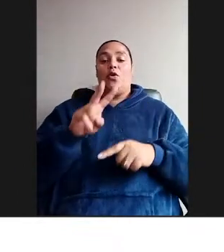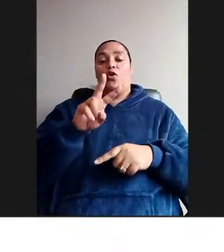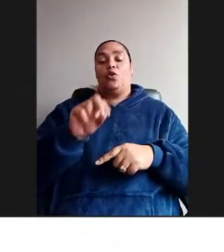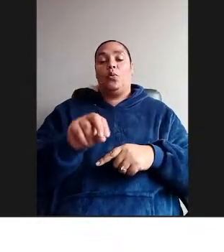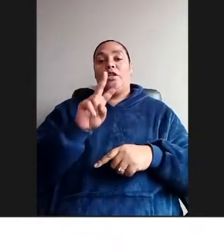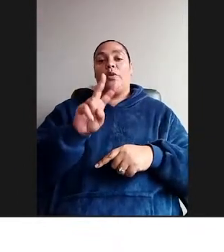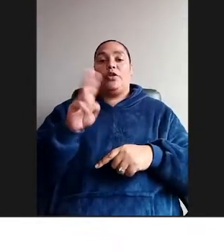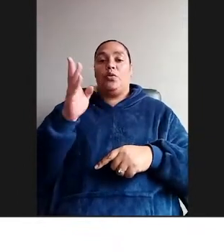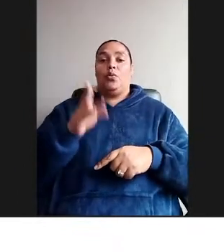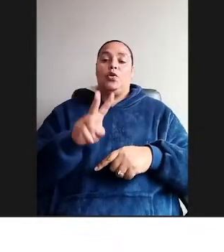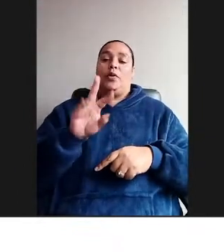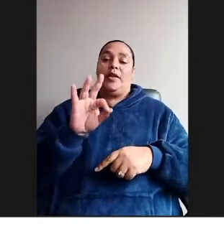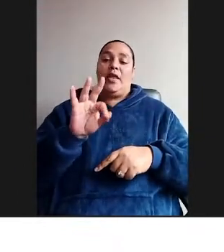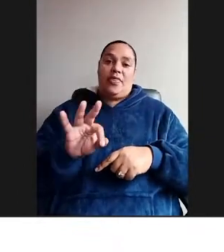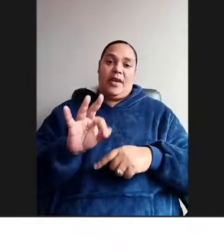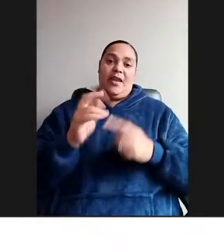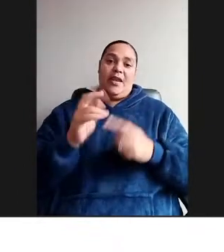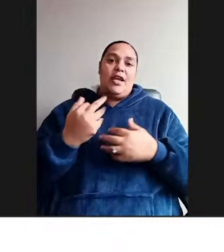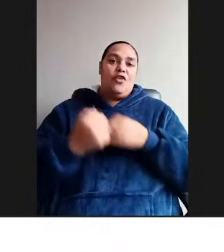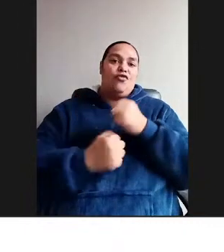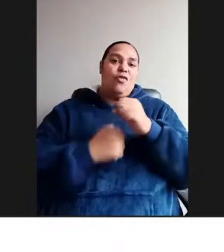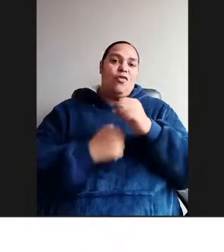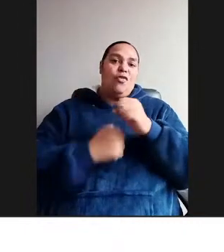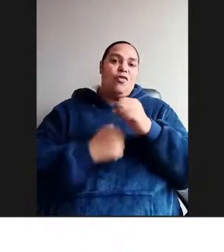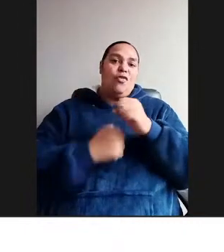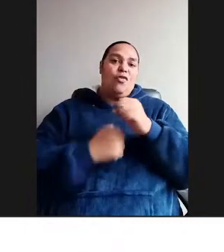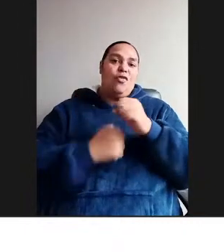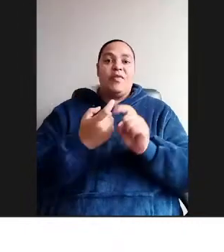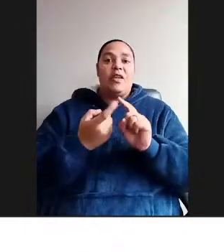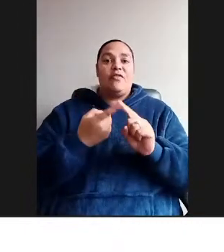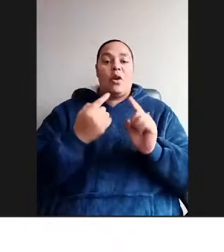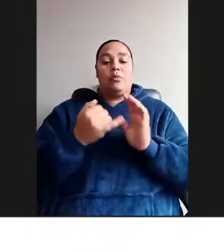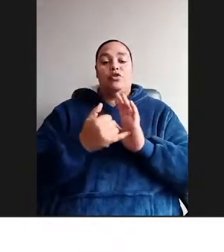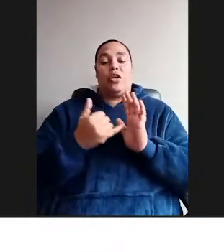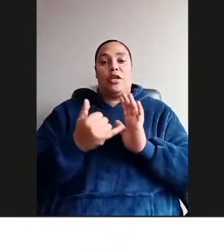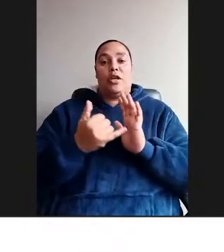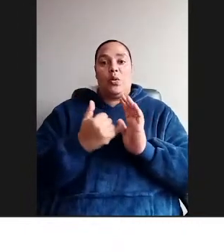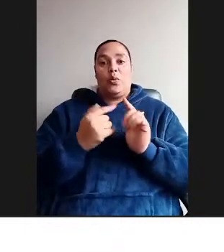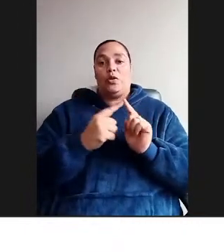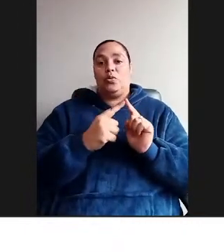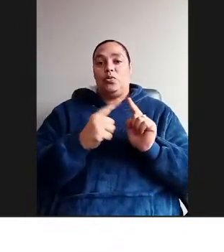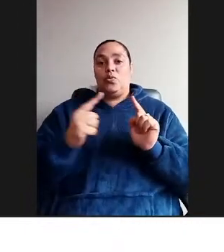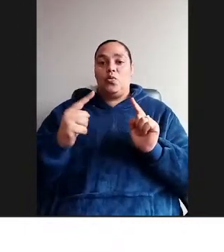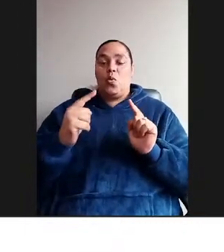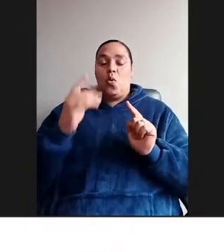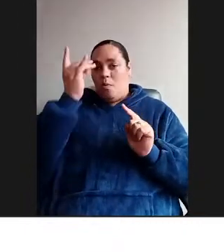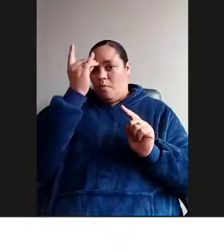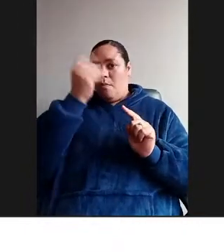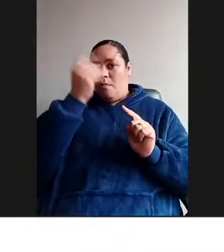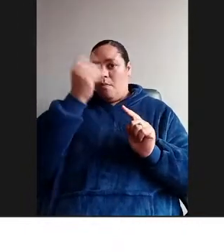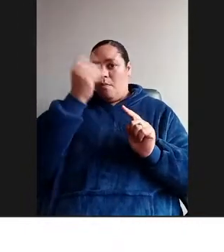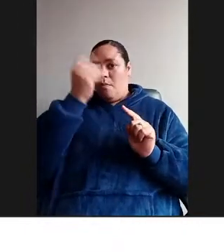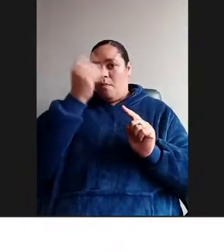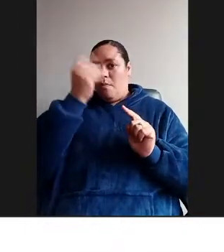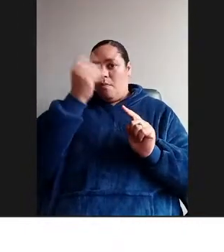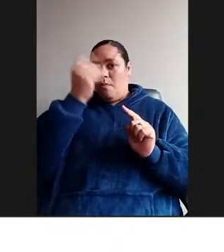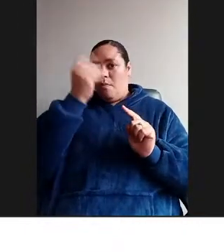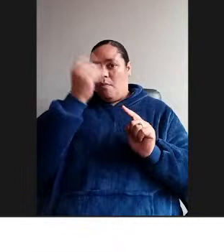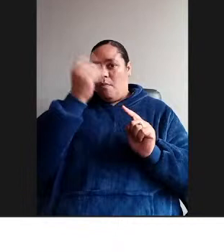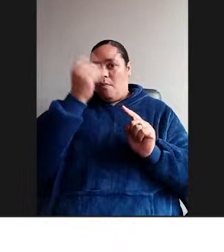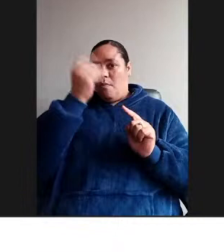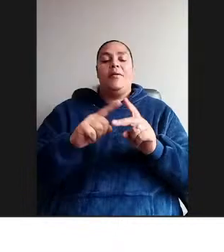2022-2023 financial year from January until March this year. Also, feedback on